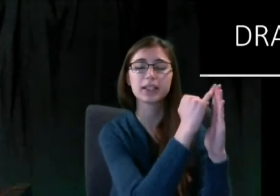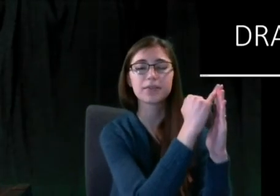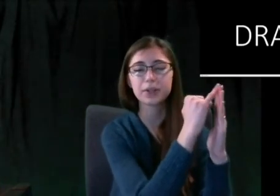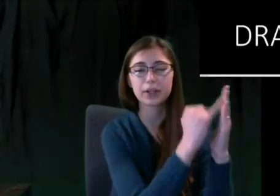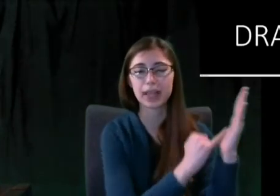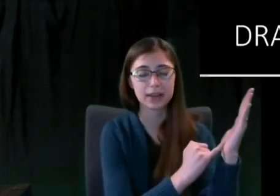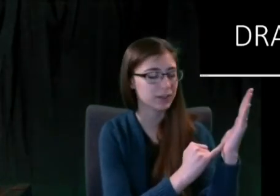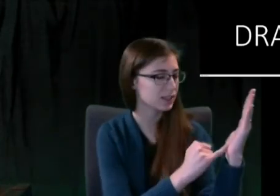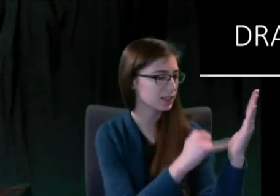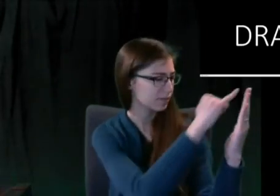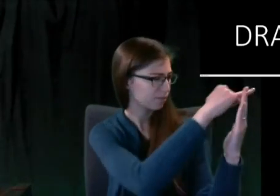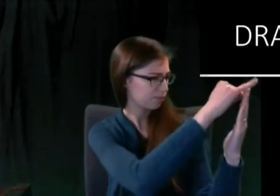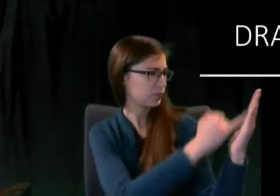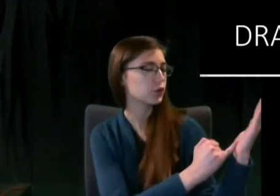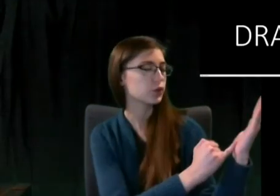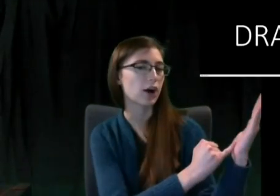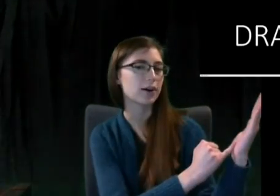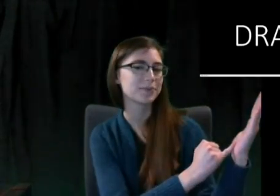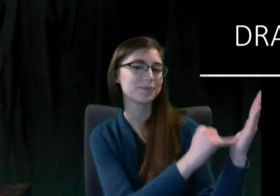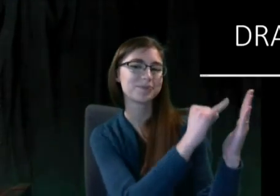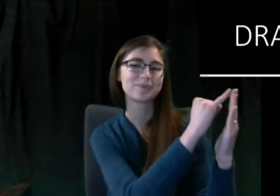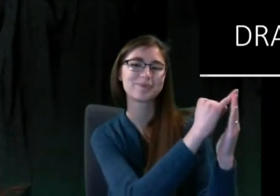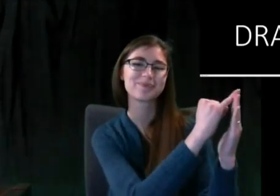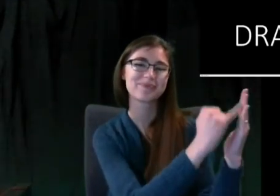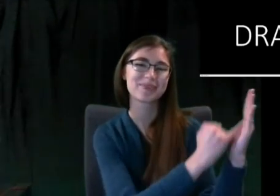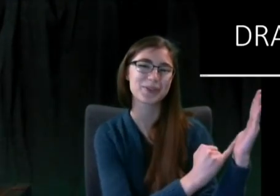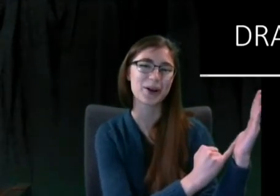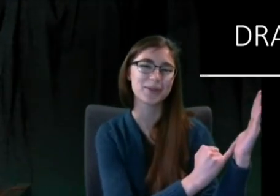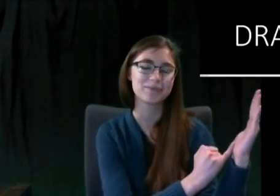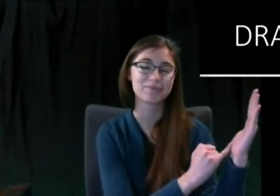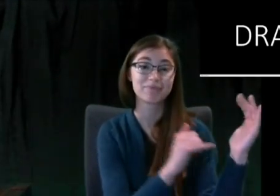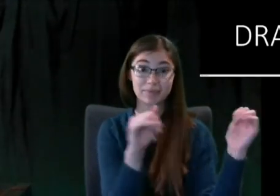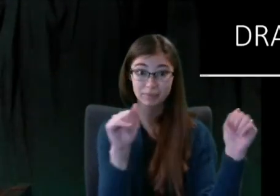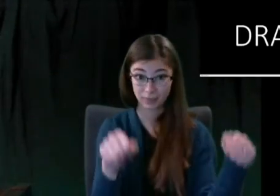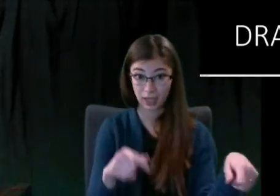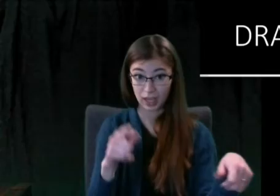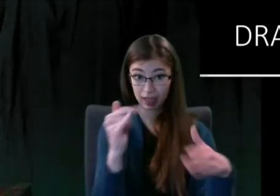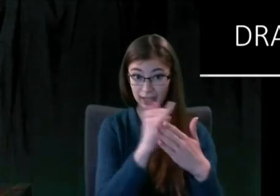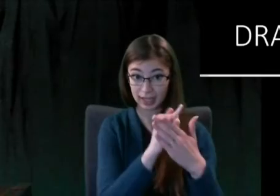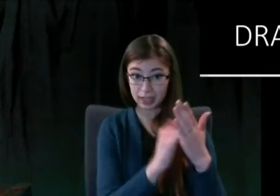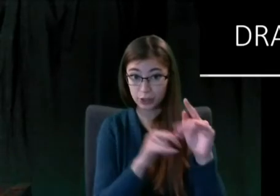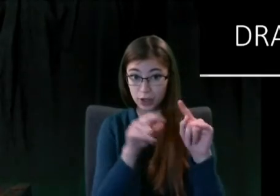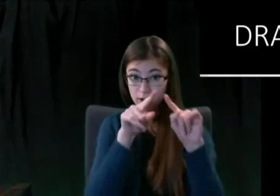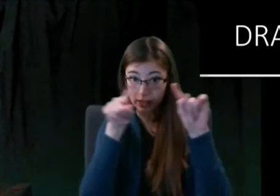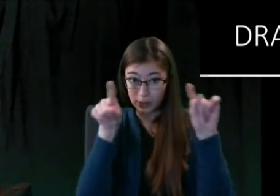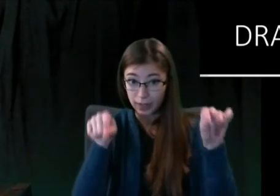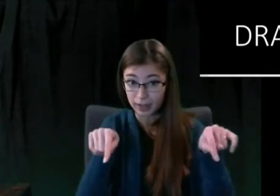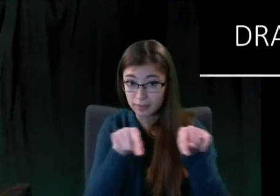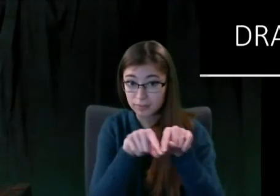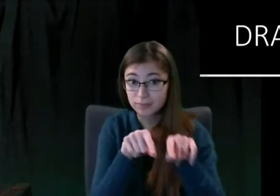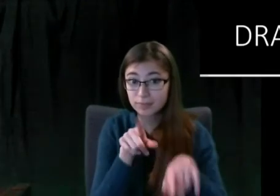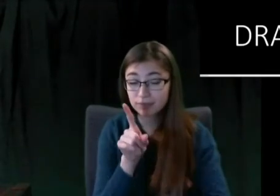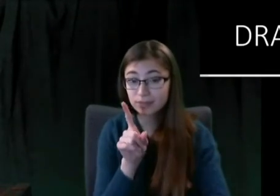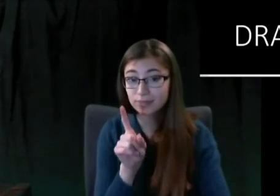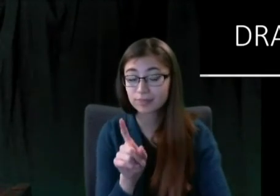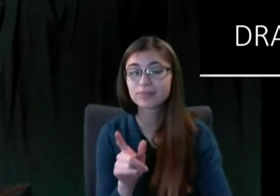your canvas. Draw. Draw. Can you draw a square?